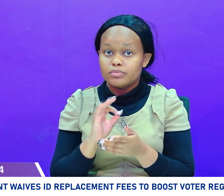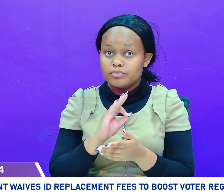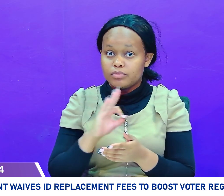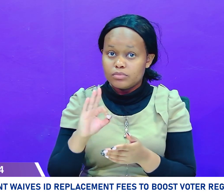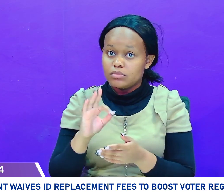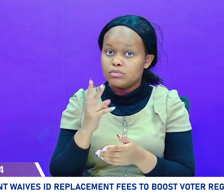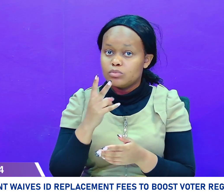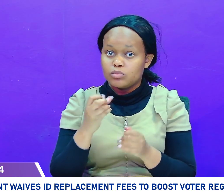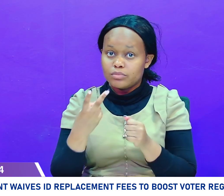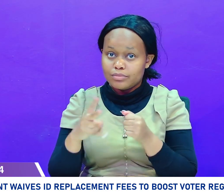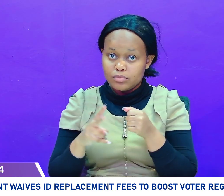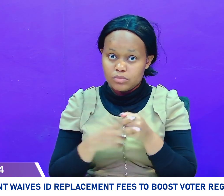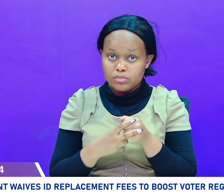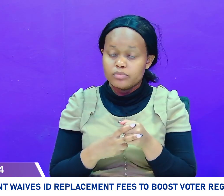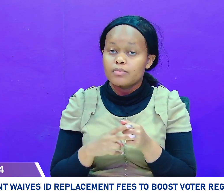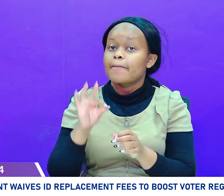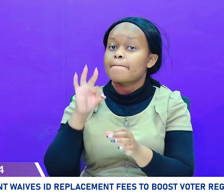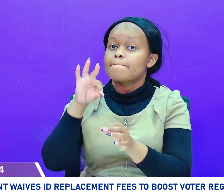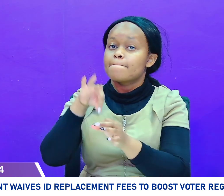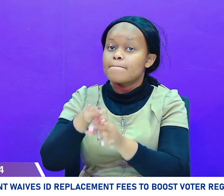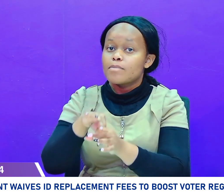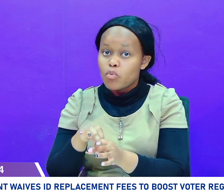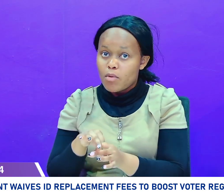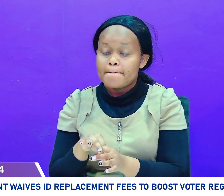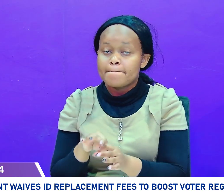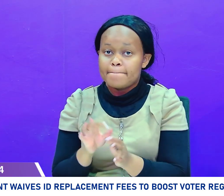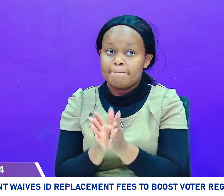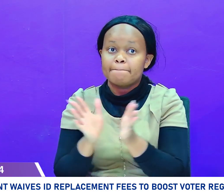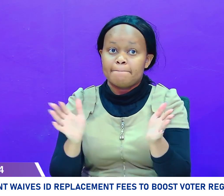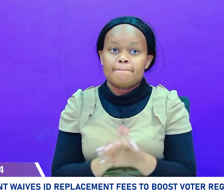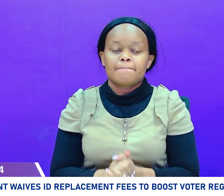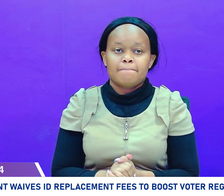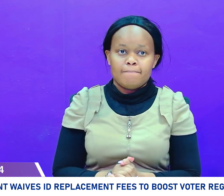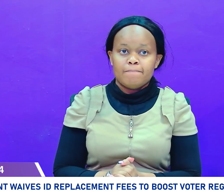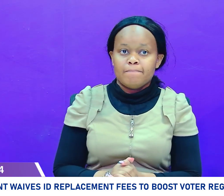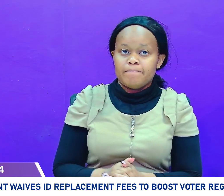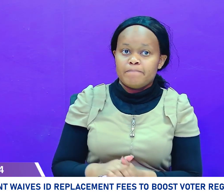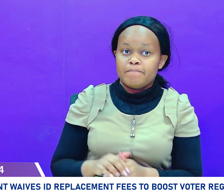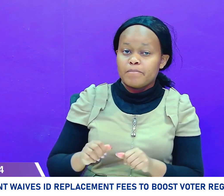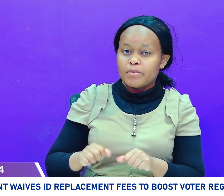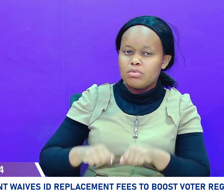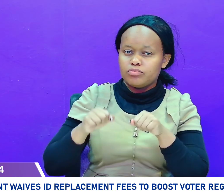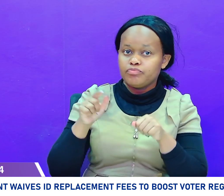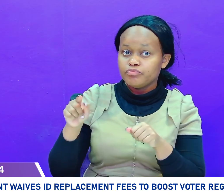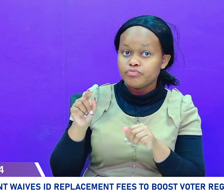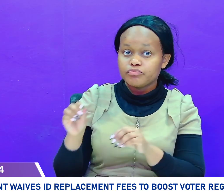replacement fee until after the 2027 general elections.